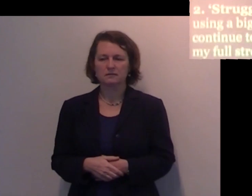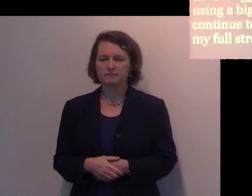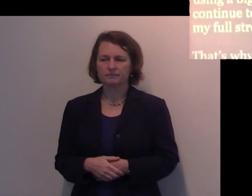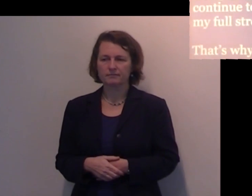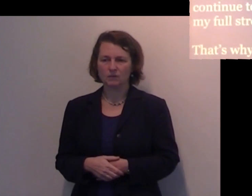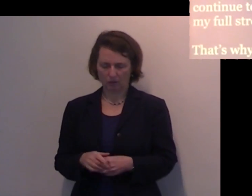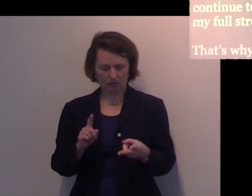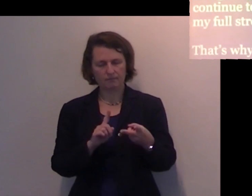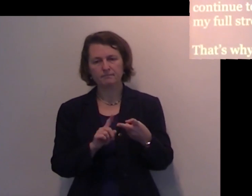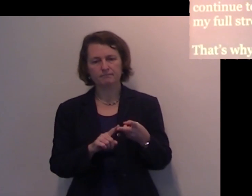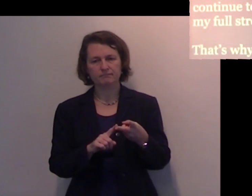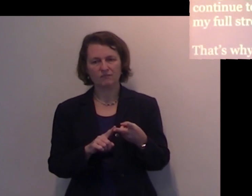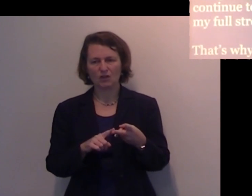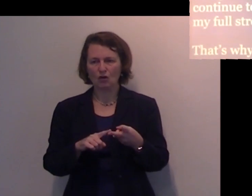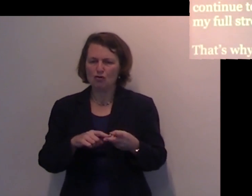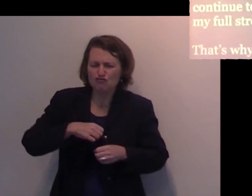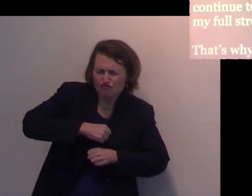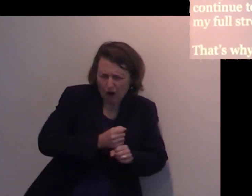Number two, struggling.